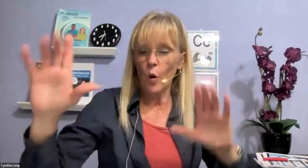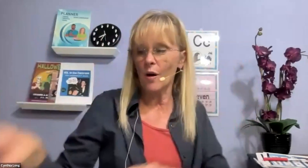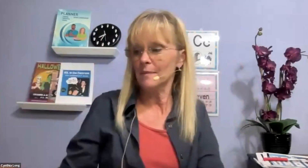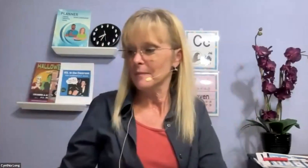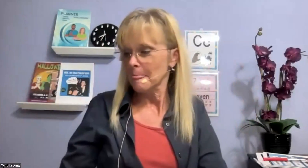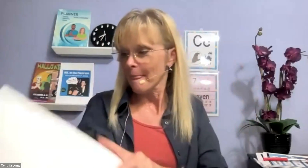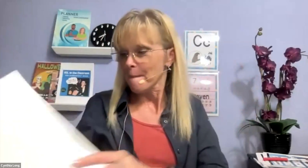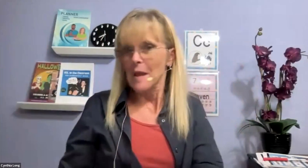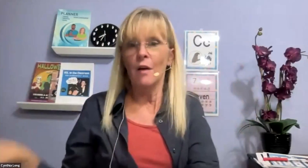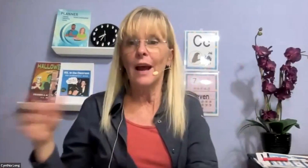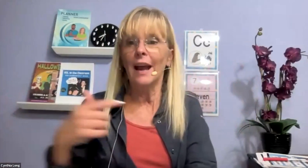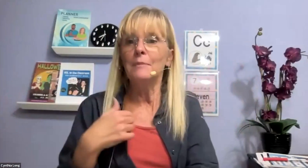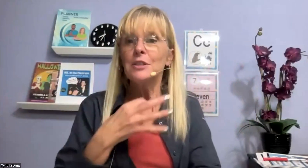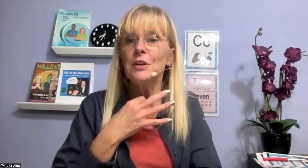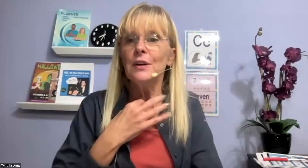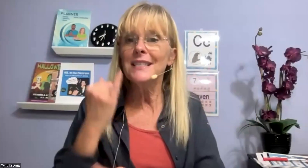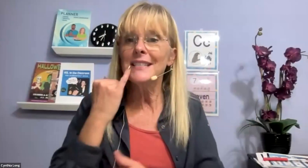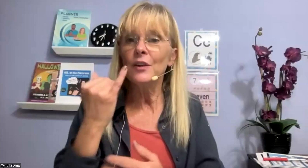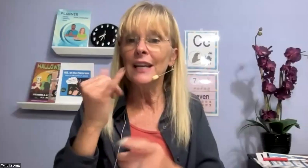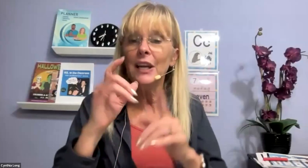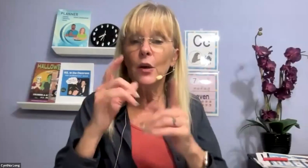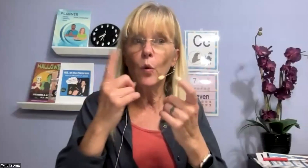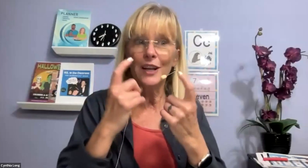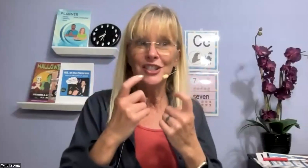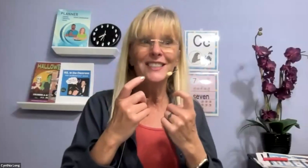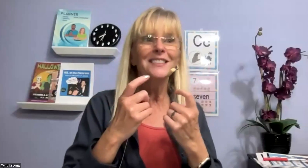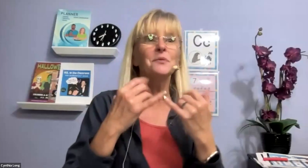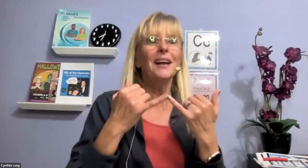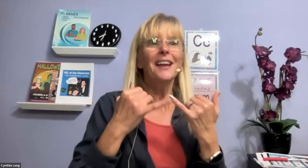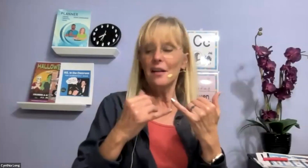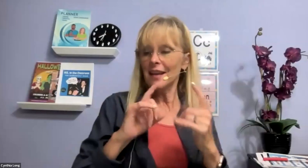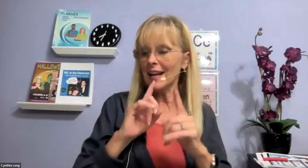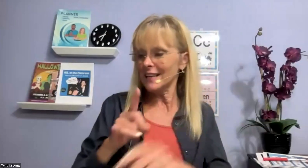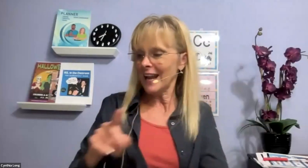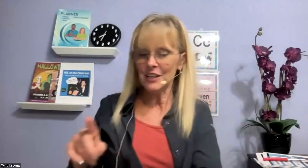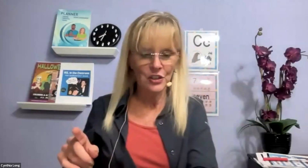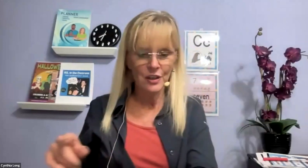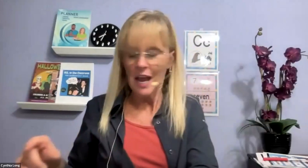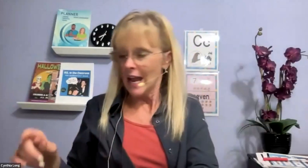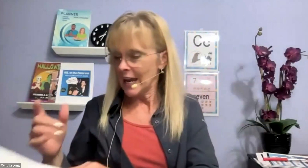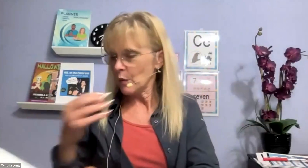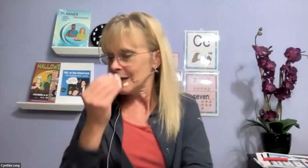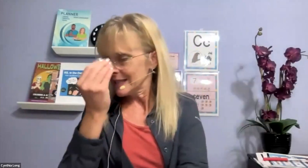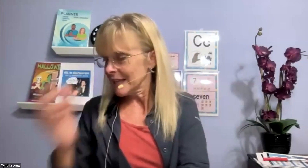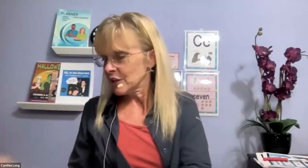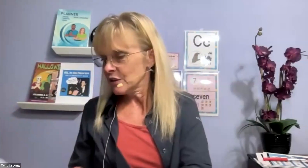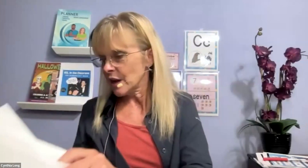wall. Okay, I'm just curious, is there any questions right now that I could answer? And I wanted to let you